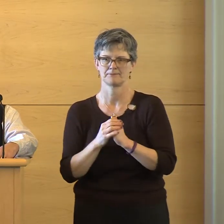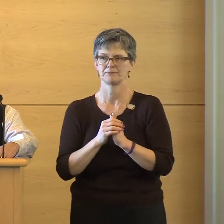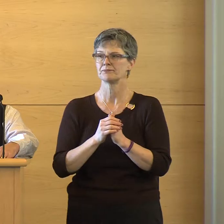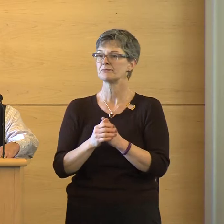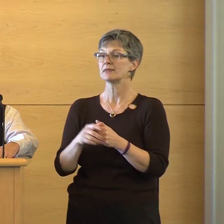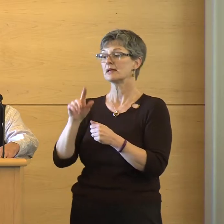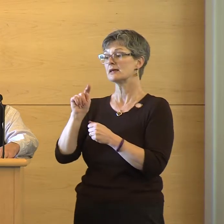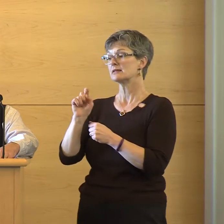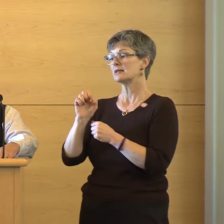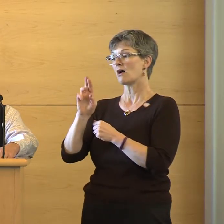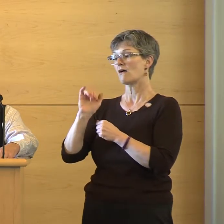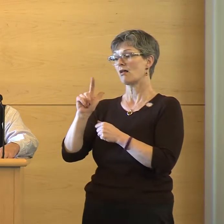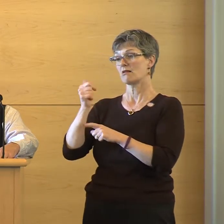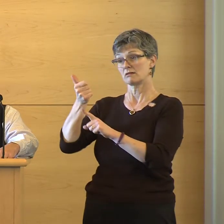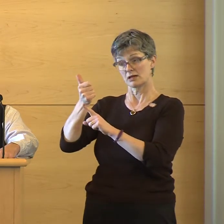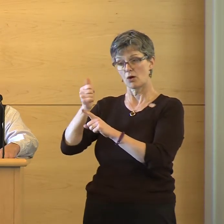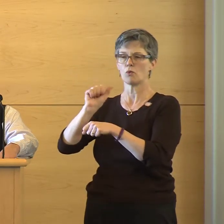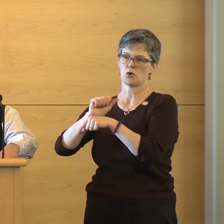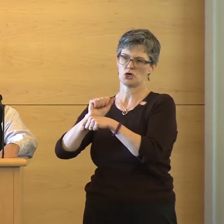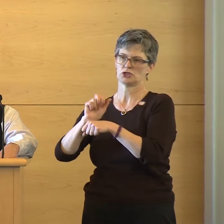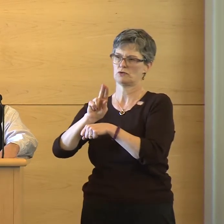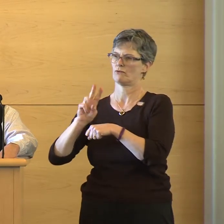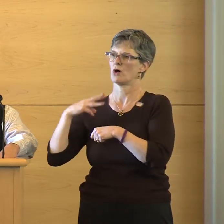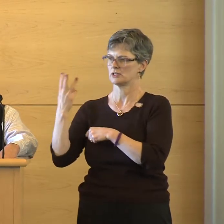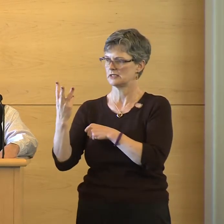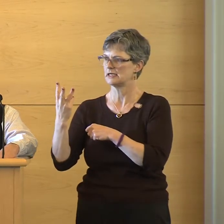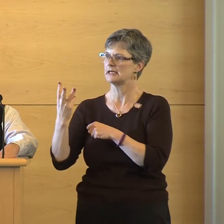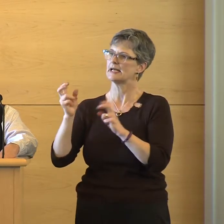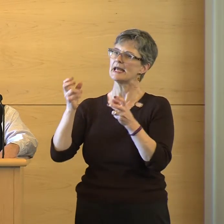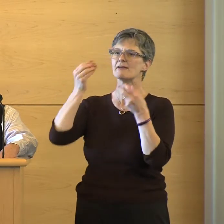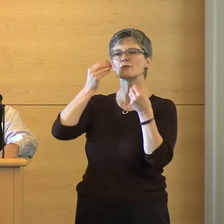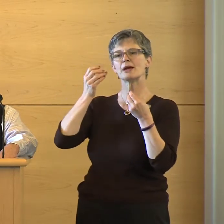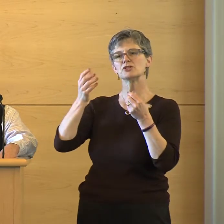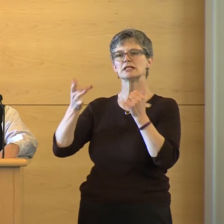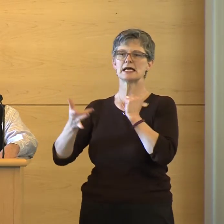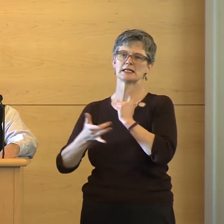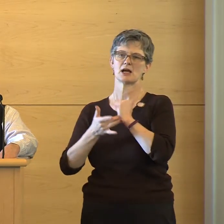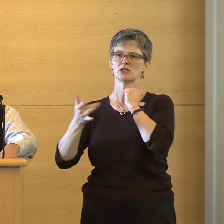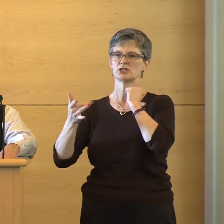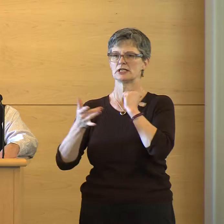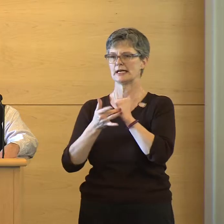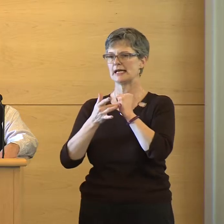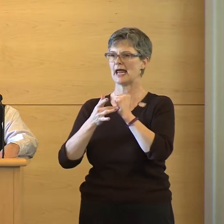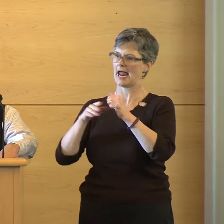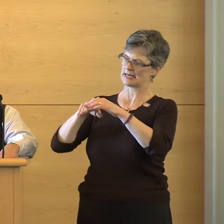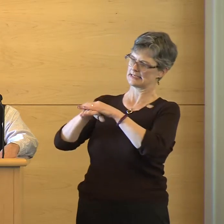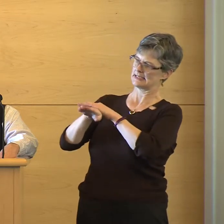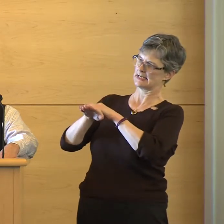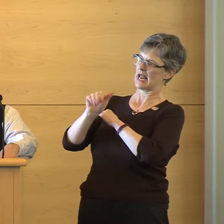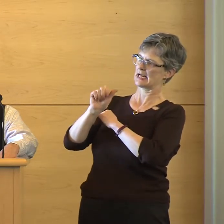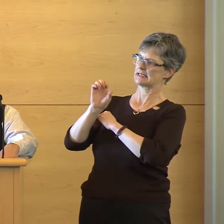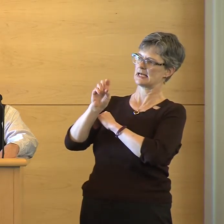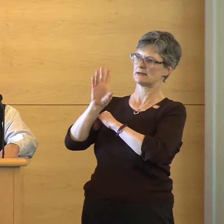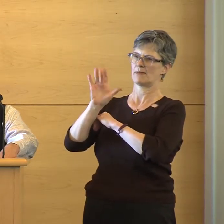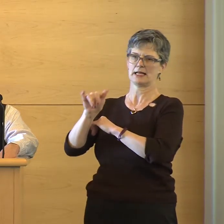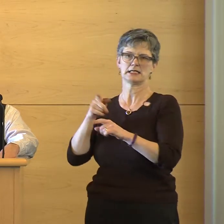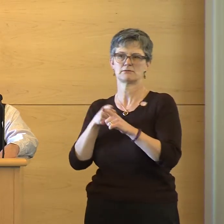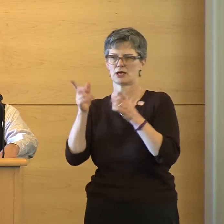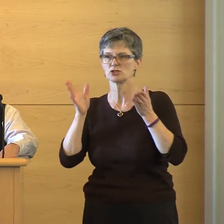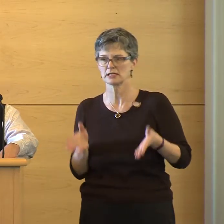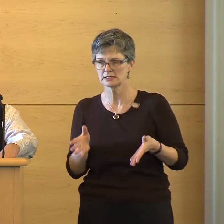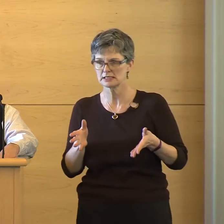Partnership, a community-based coalition of aging network organizations. Most of all, I'd like to thank Terrill for being here today